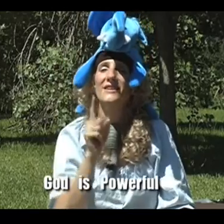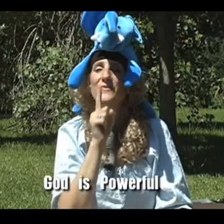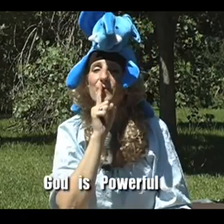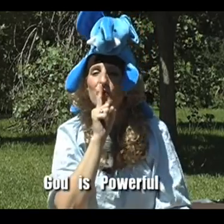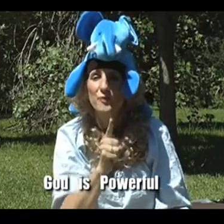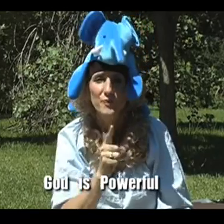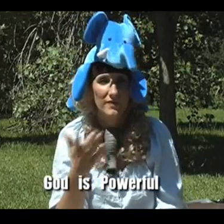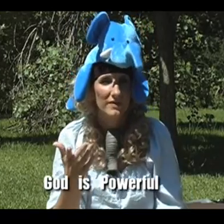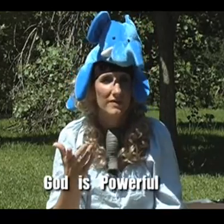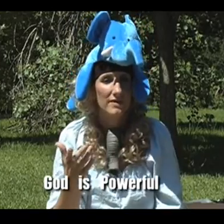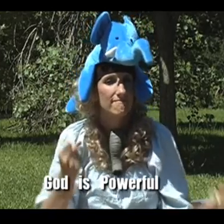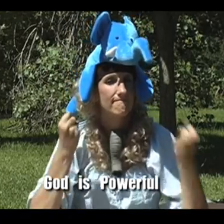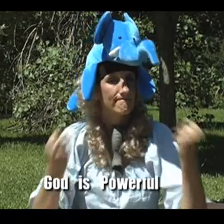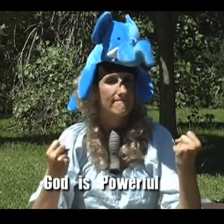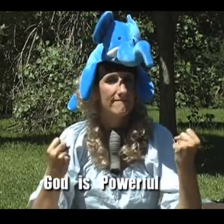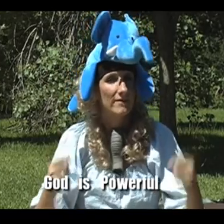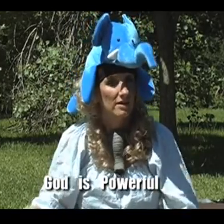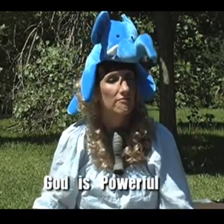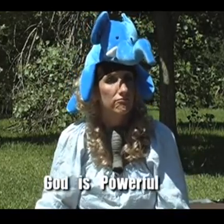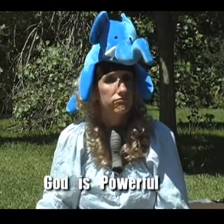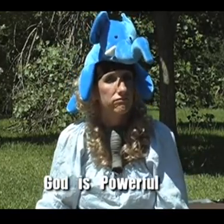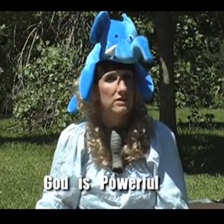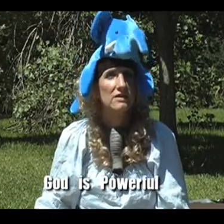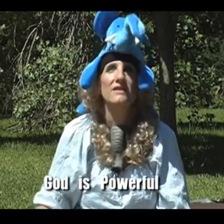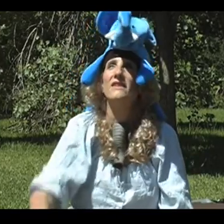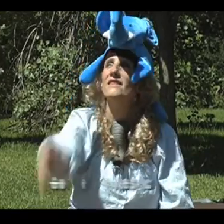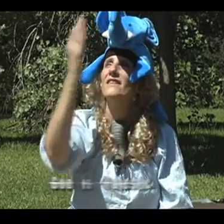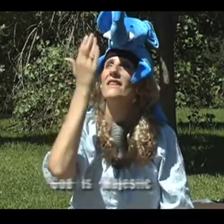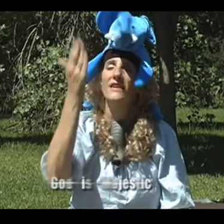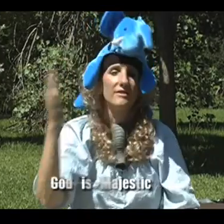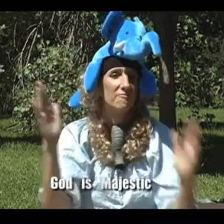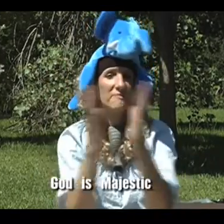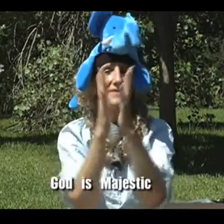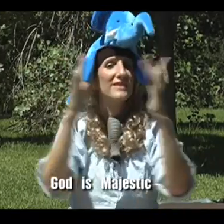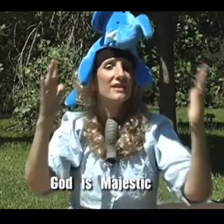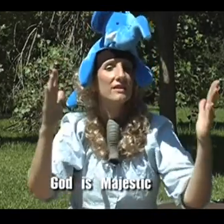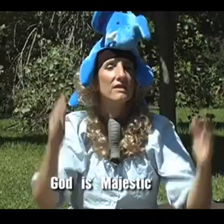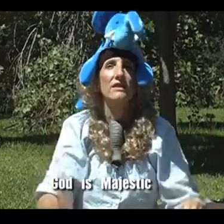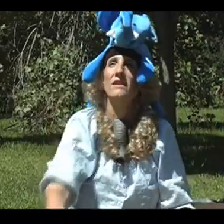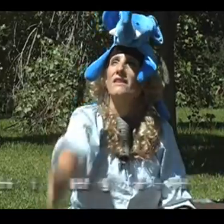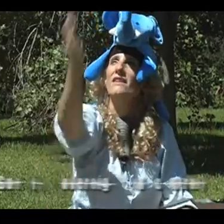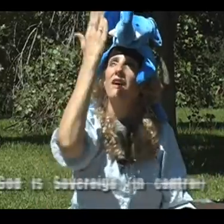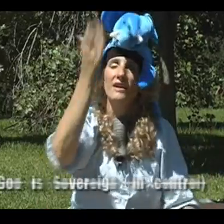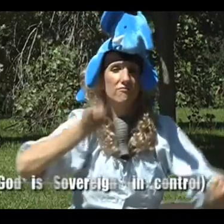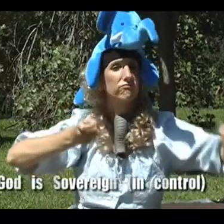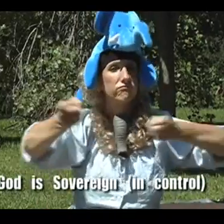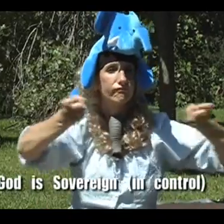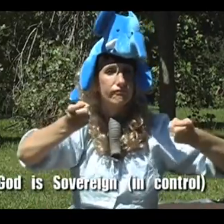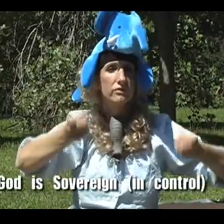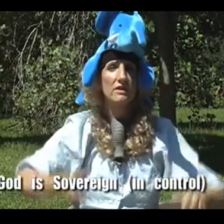God is truly powerful. He's powerful. God is majestic. God is sovereign.